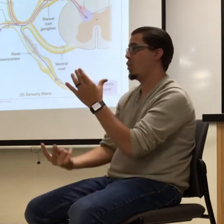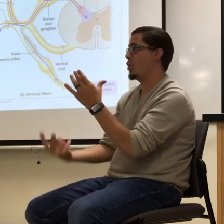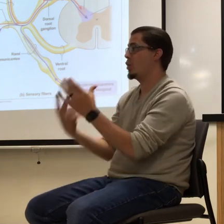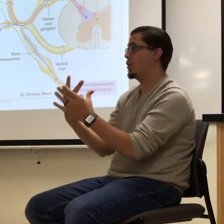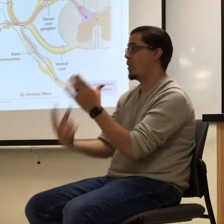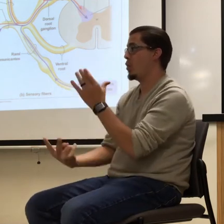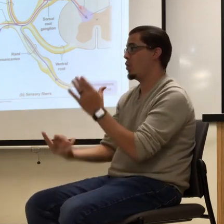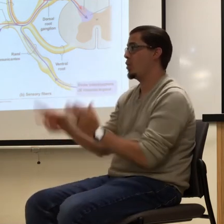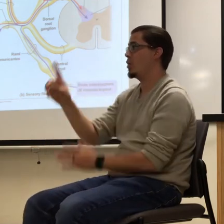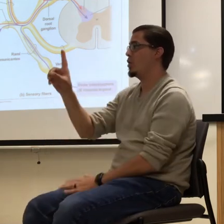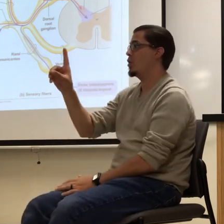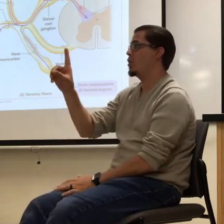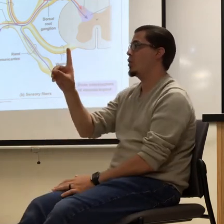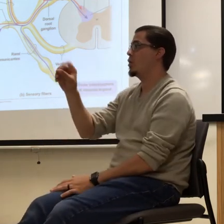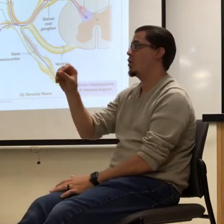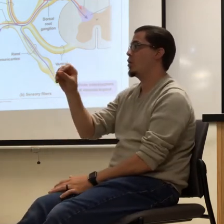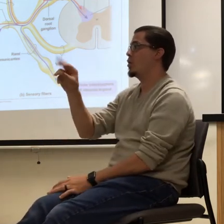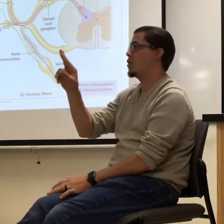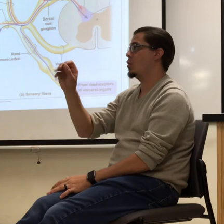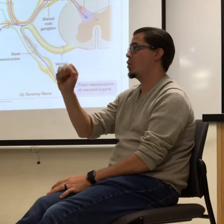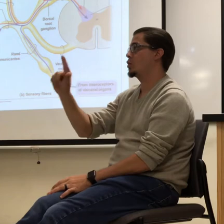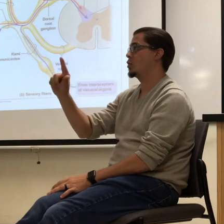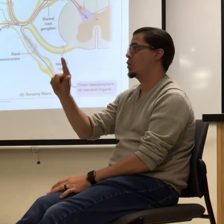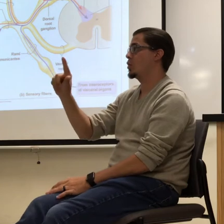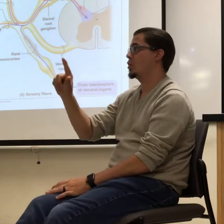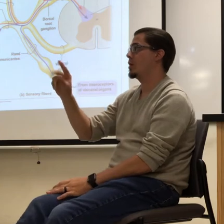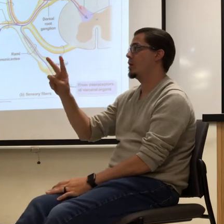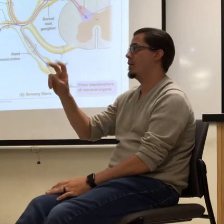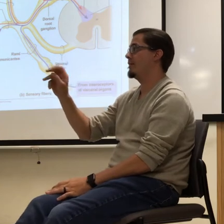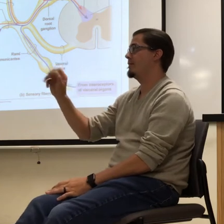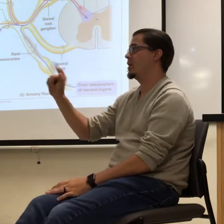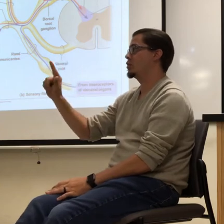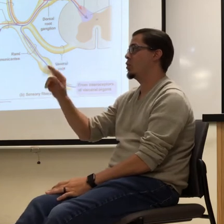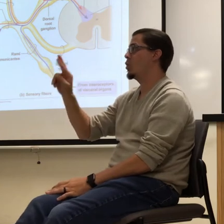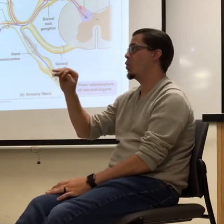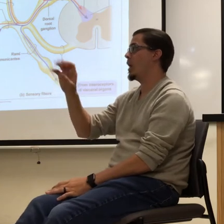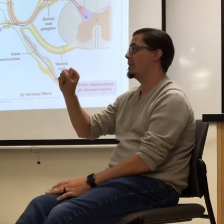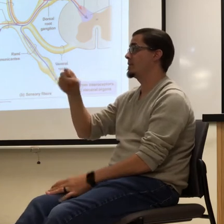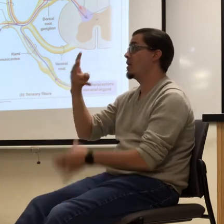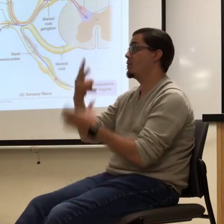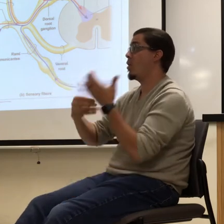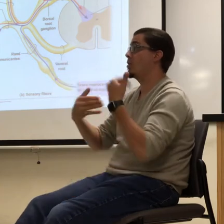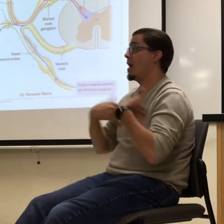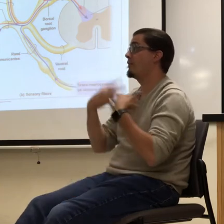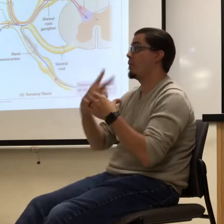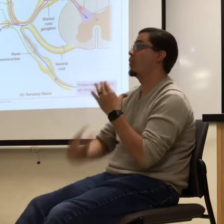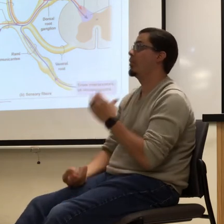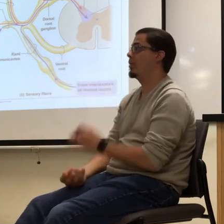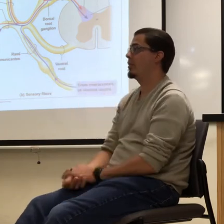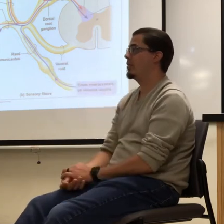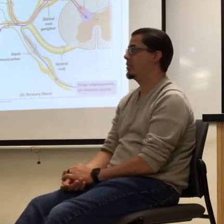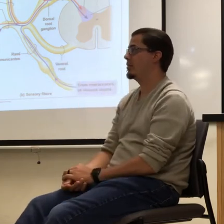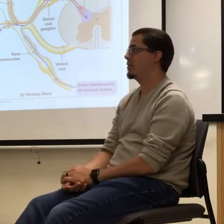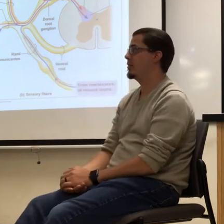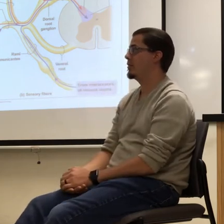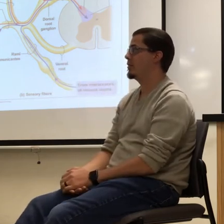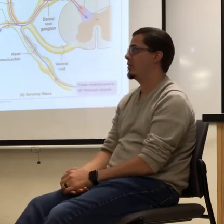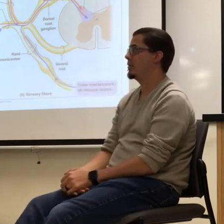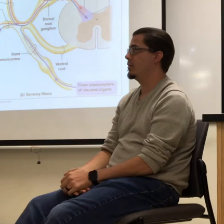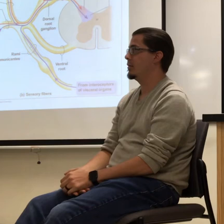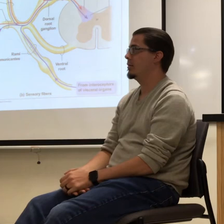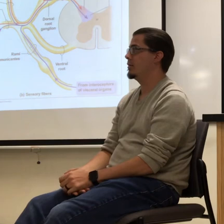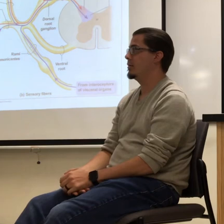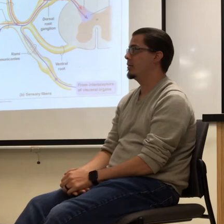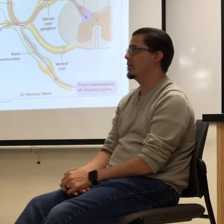Dorsal and ventral ramus, they both have both kinds of sensory,